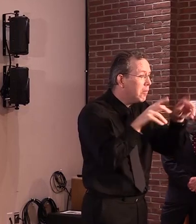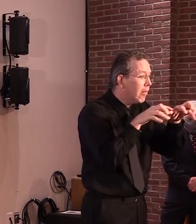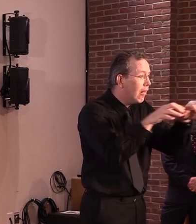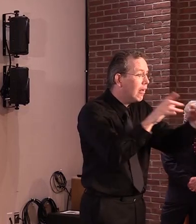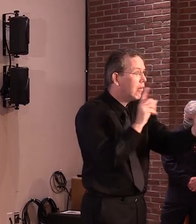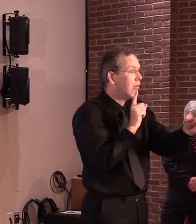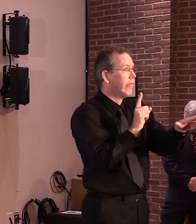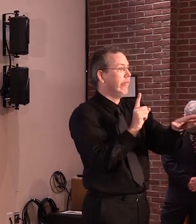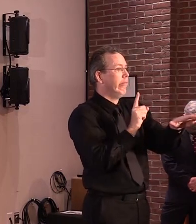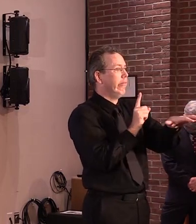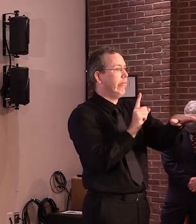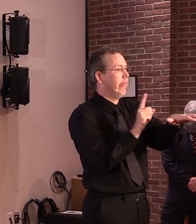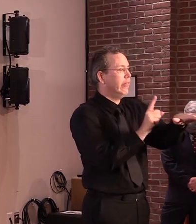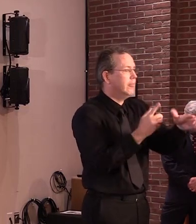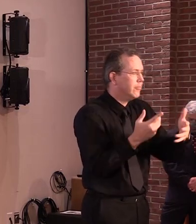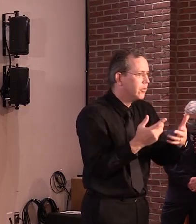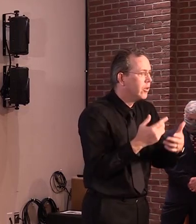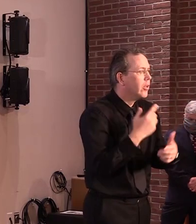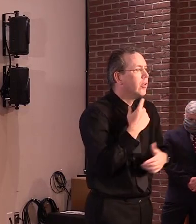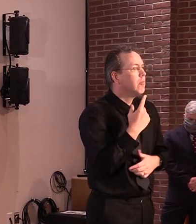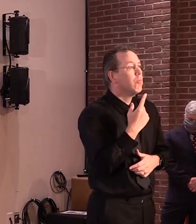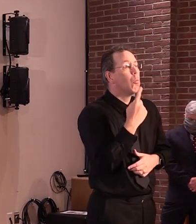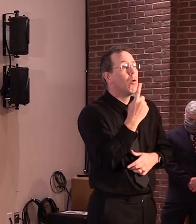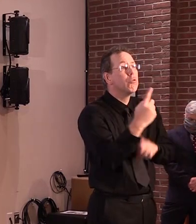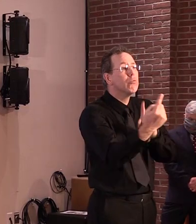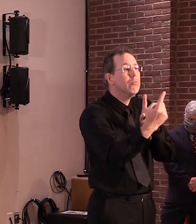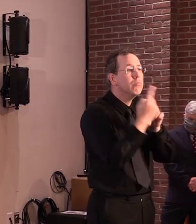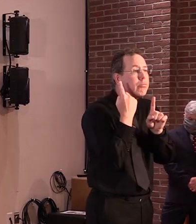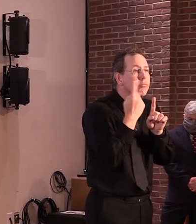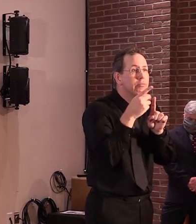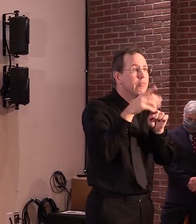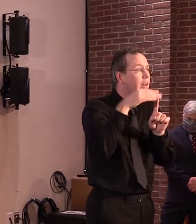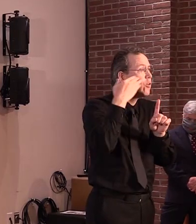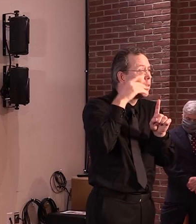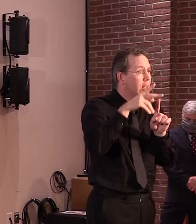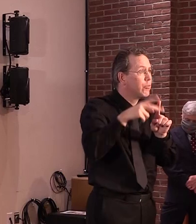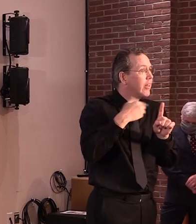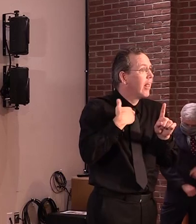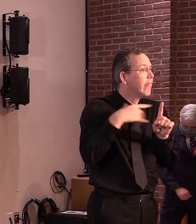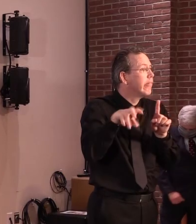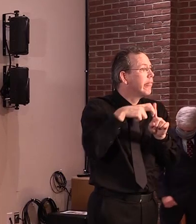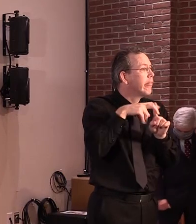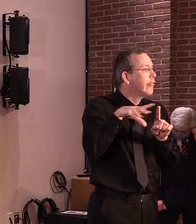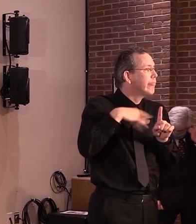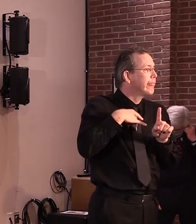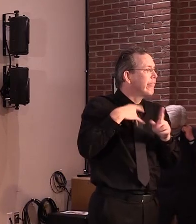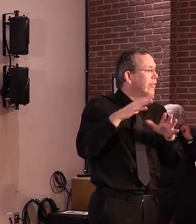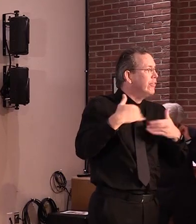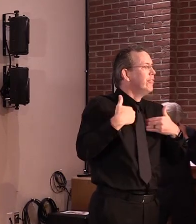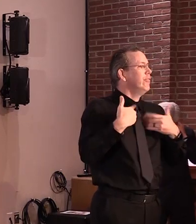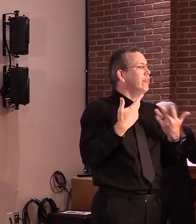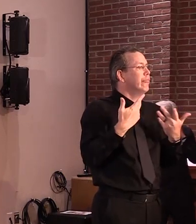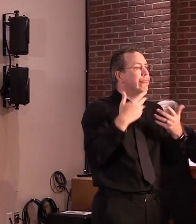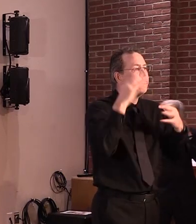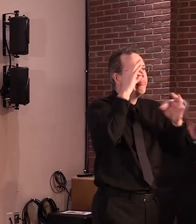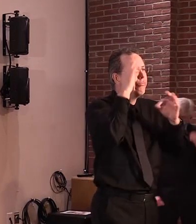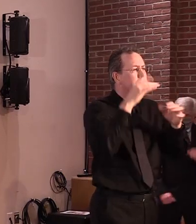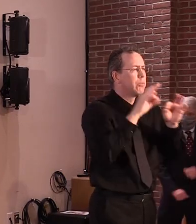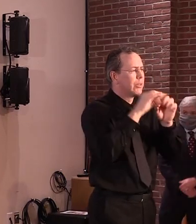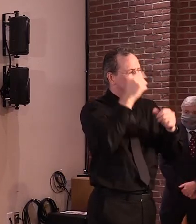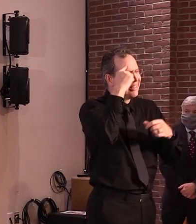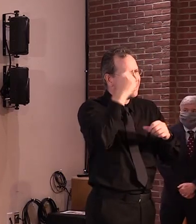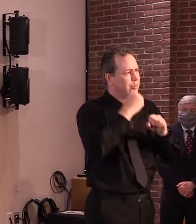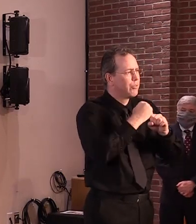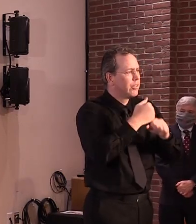very transient moments, but they can be very meaningful moments. So again, think of your fellow Vermonters every